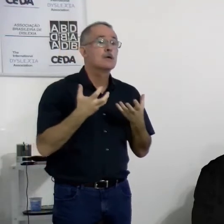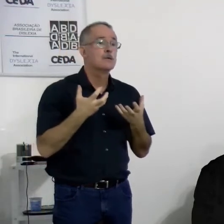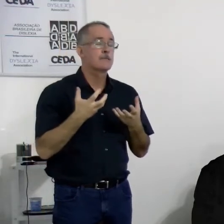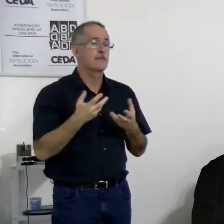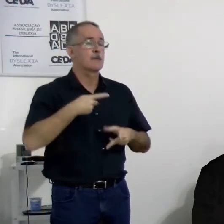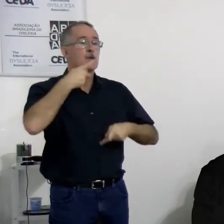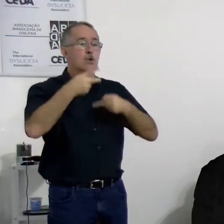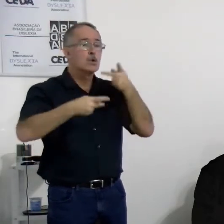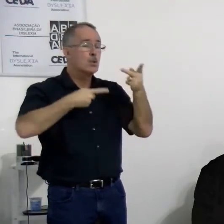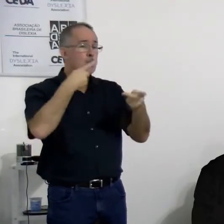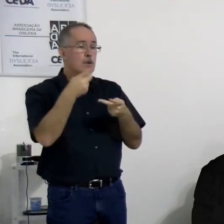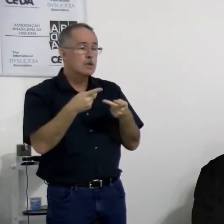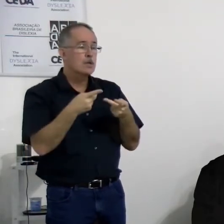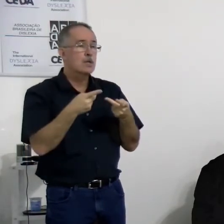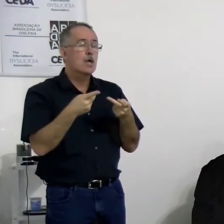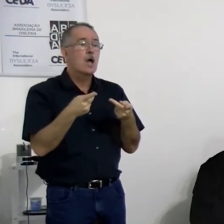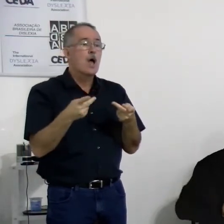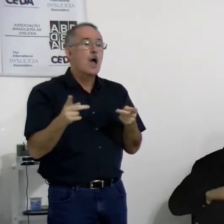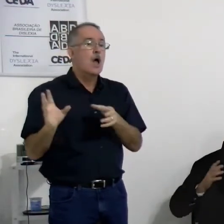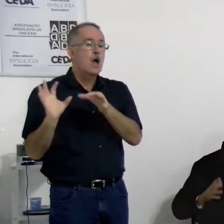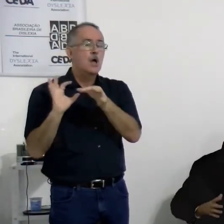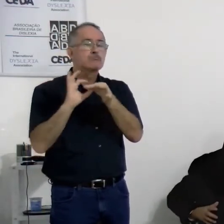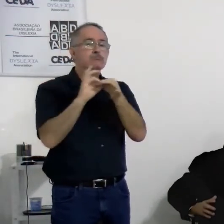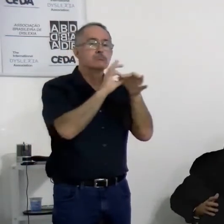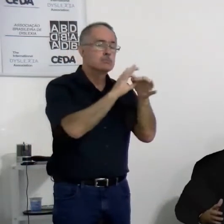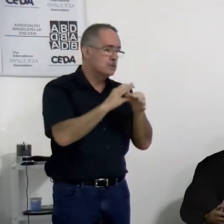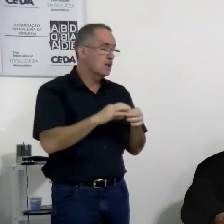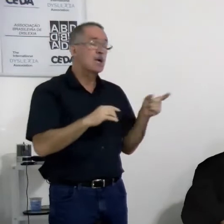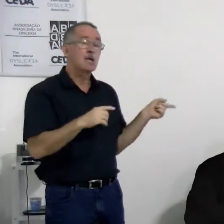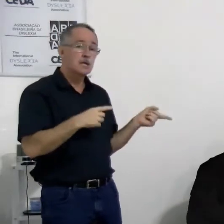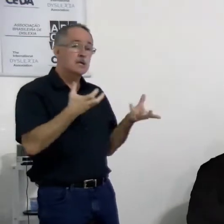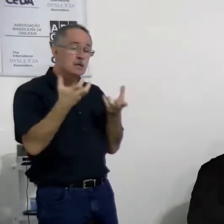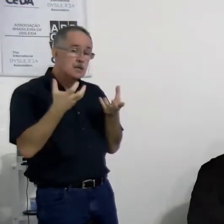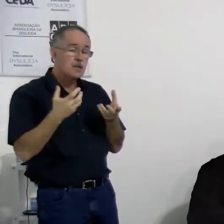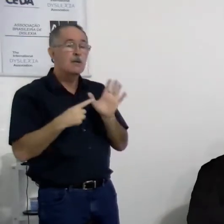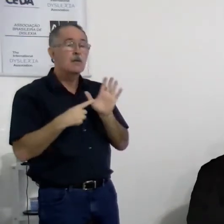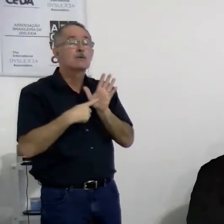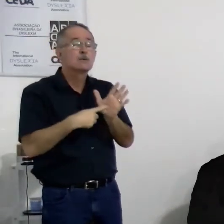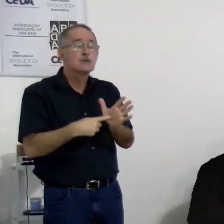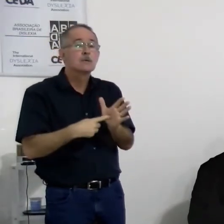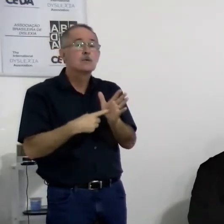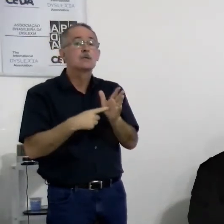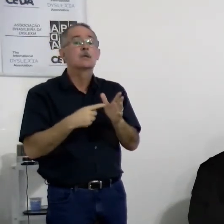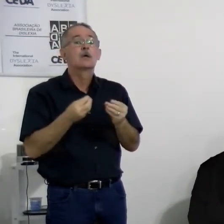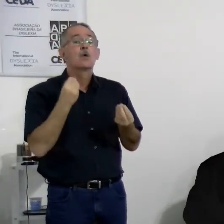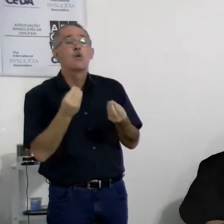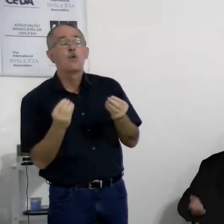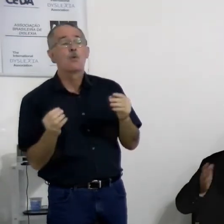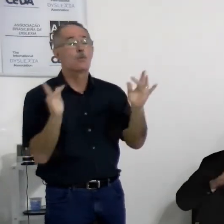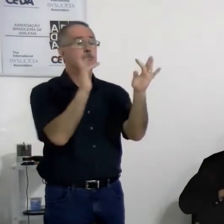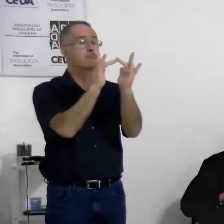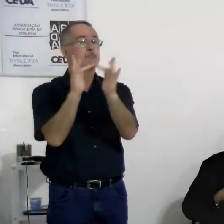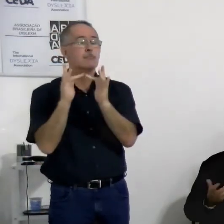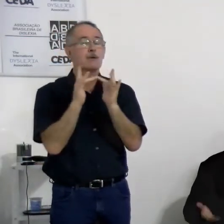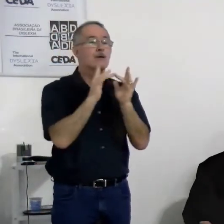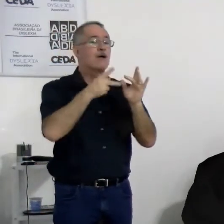written language relationships. Então, o interesse dele de longo prazo está nas relações entre a